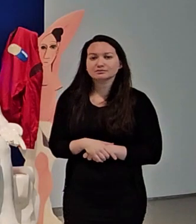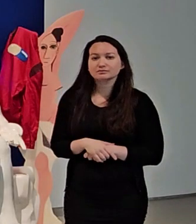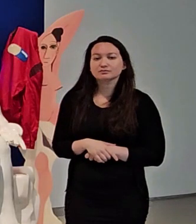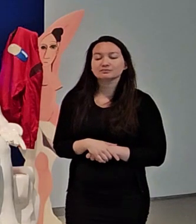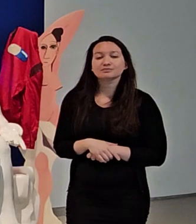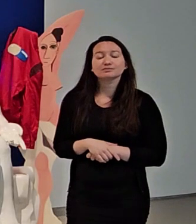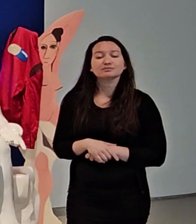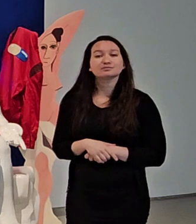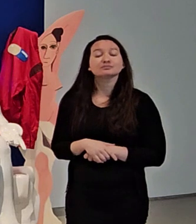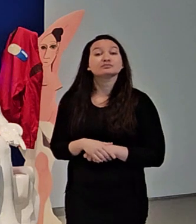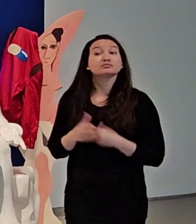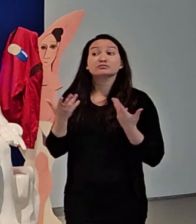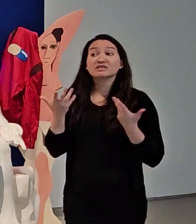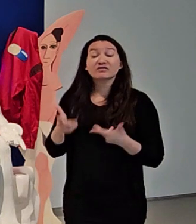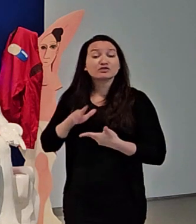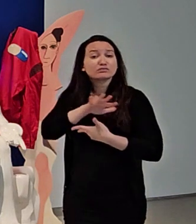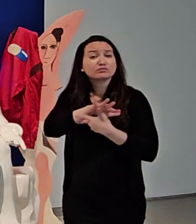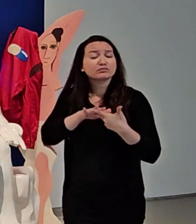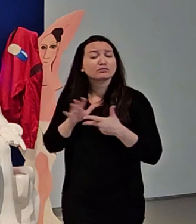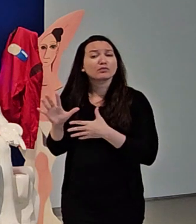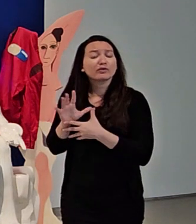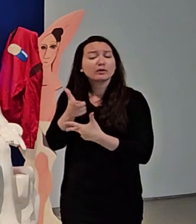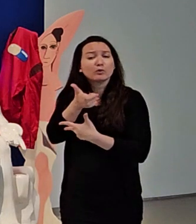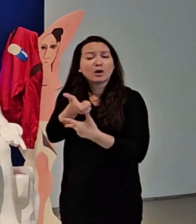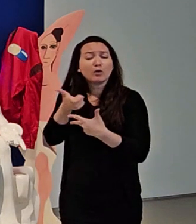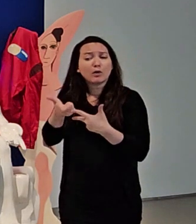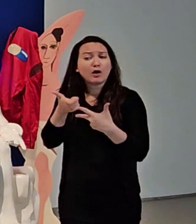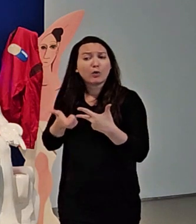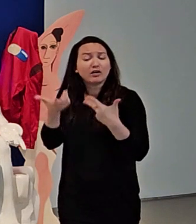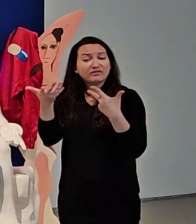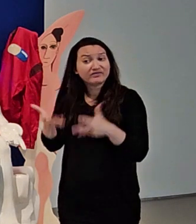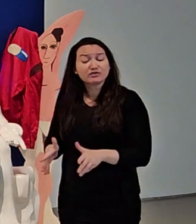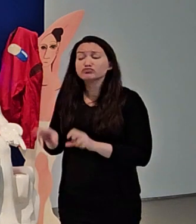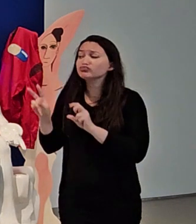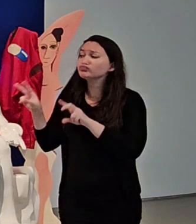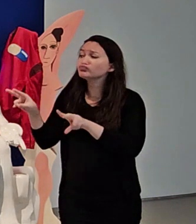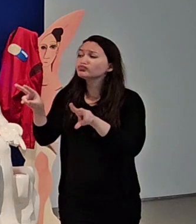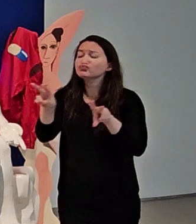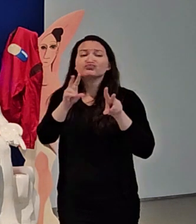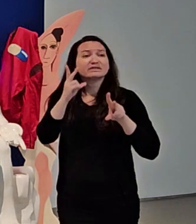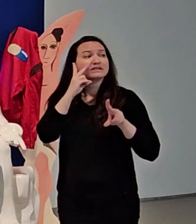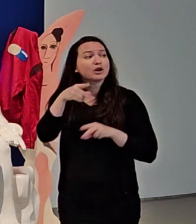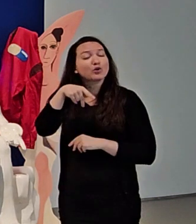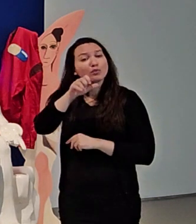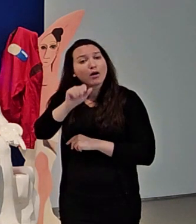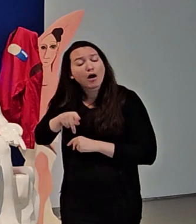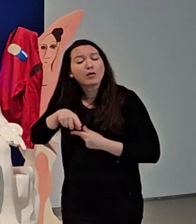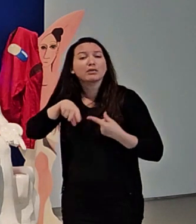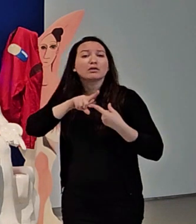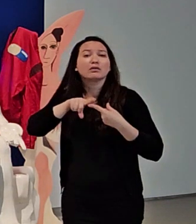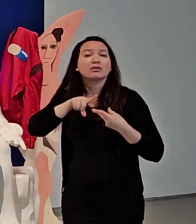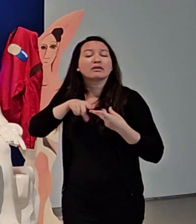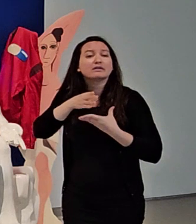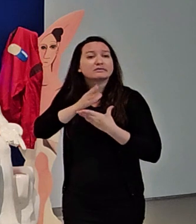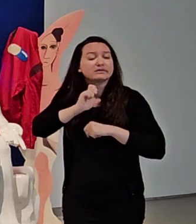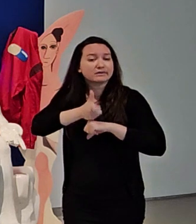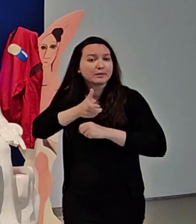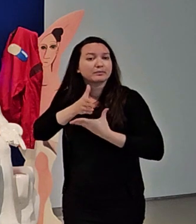After watching the films, walk through the gallery to view the props, set pieces, and costumes used within the production of the